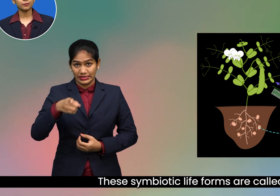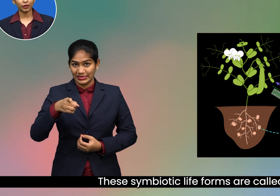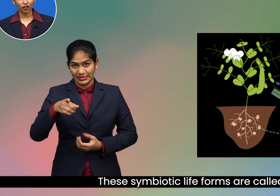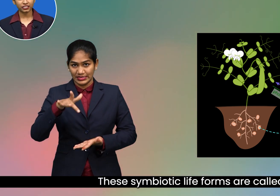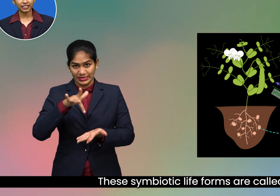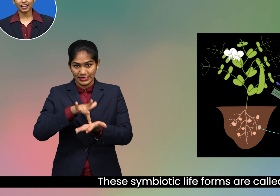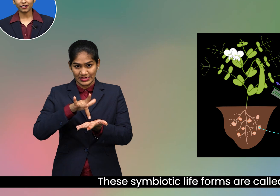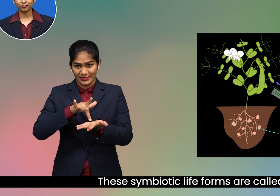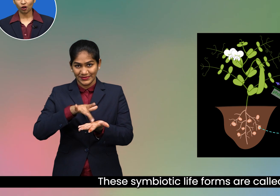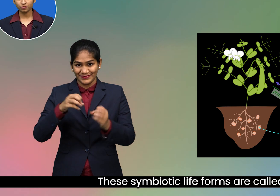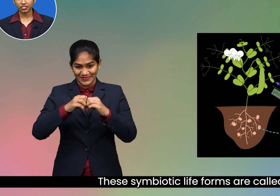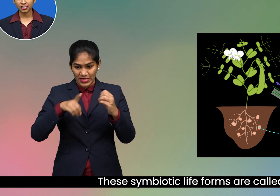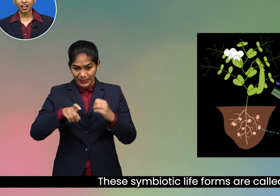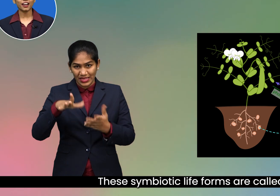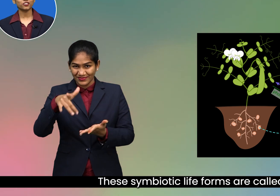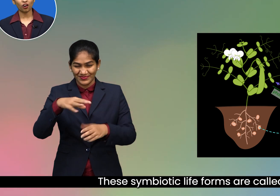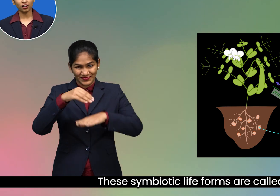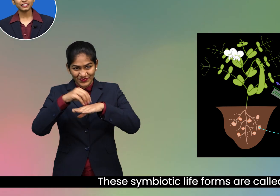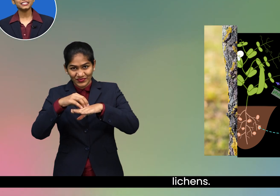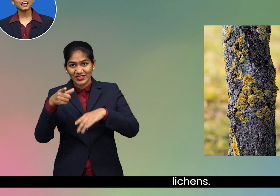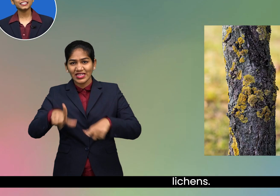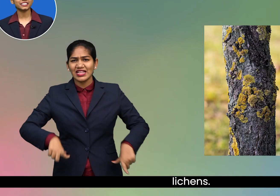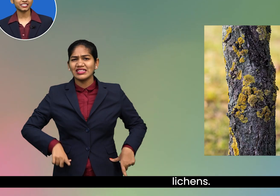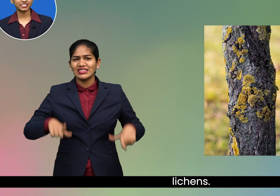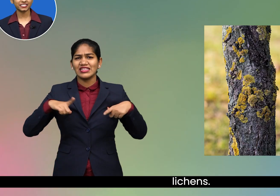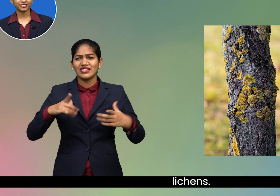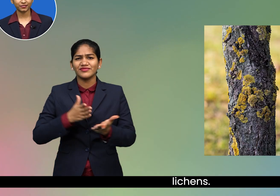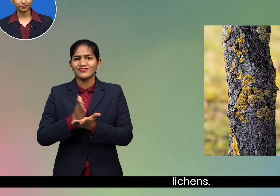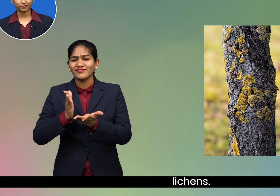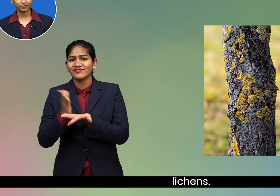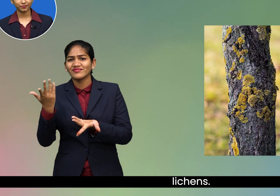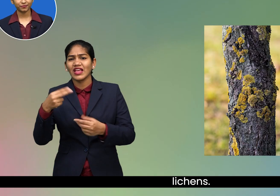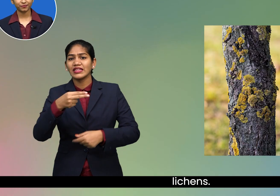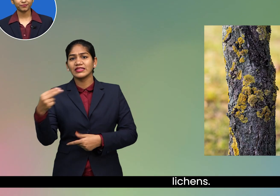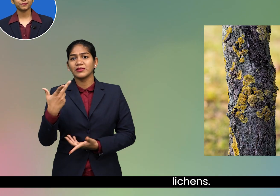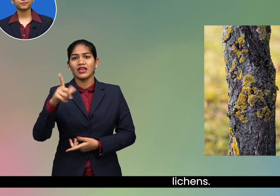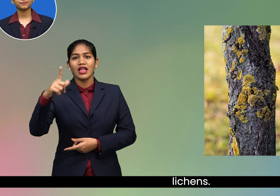These symbiotic life forms are called lichens.